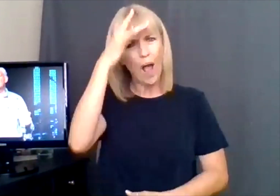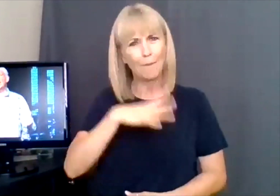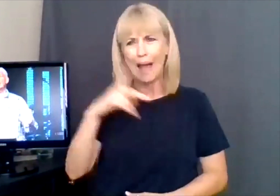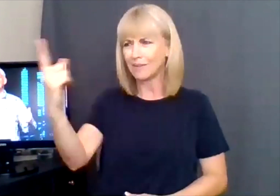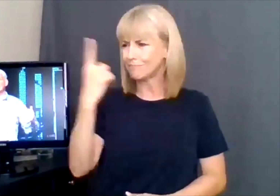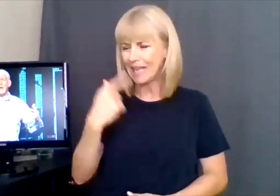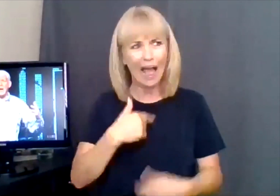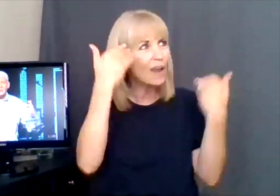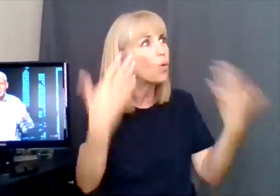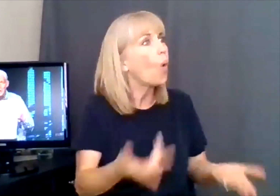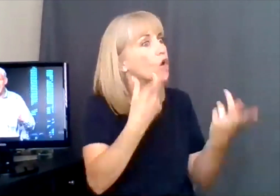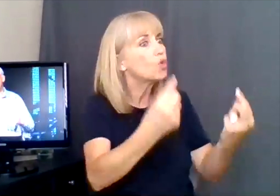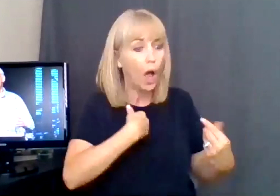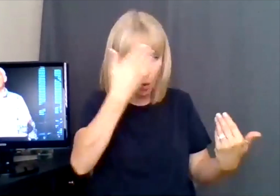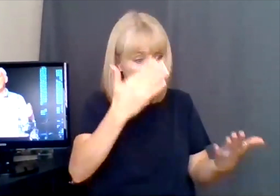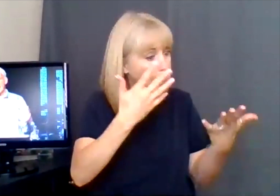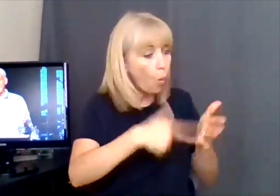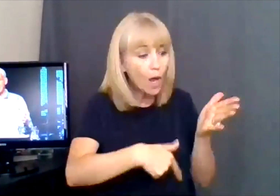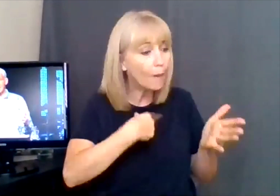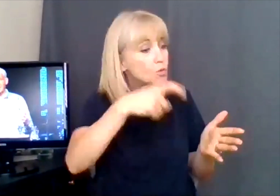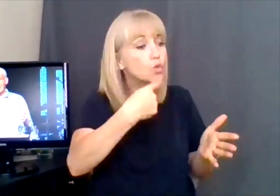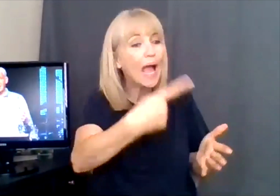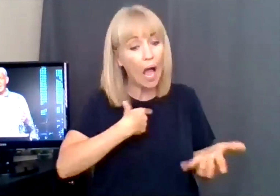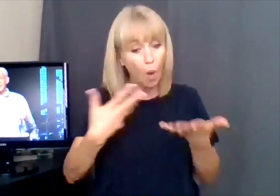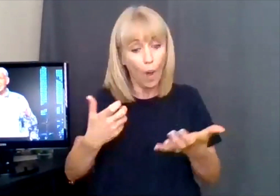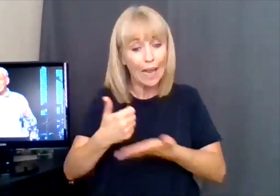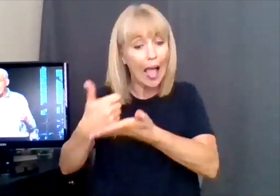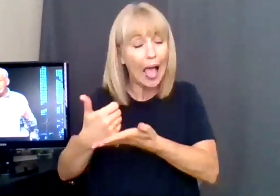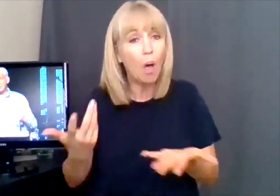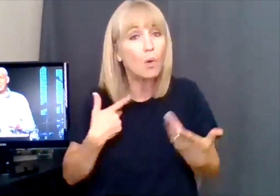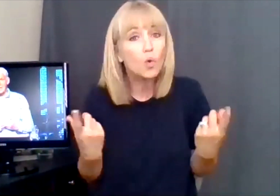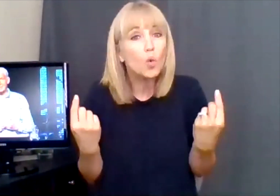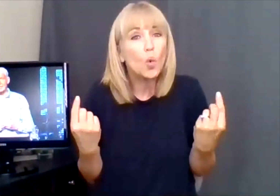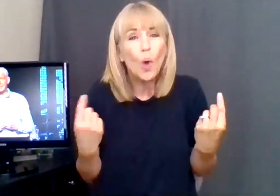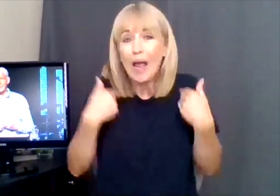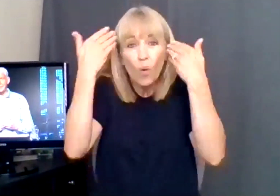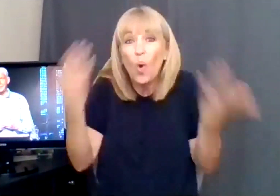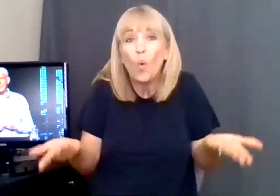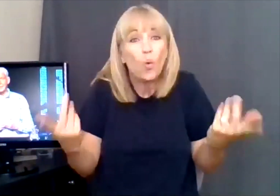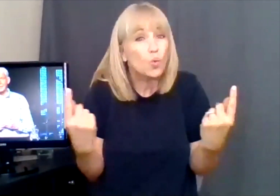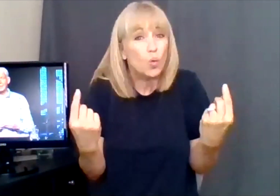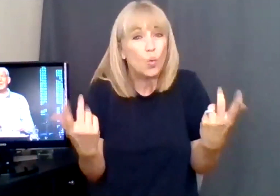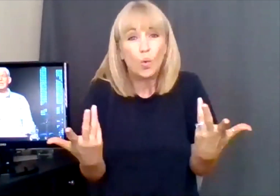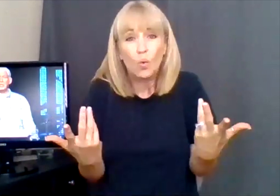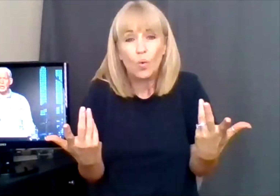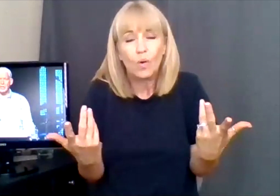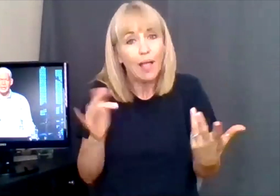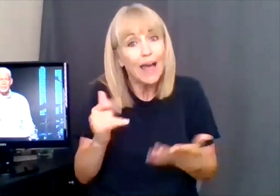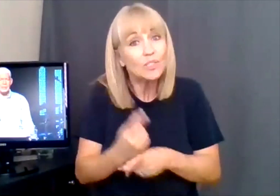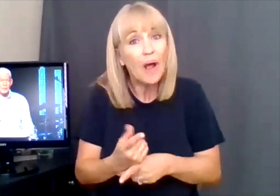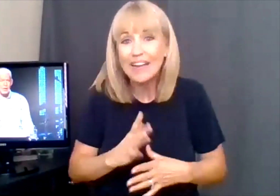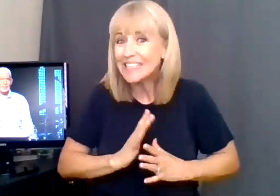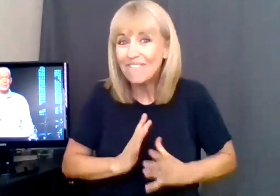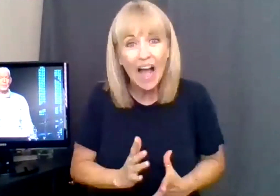what to do. I just don't know how to respond. I want to help. And he's expressing the right thing. But we need to learn,